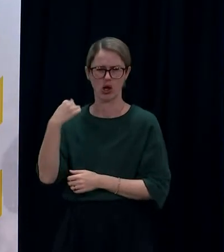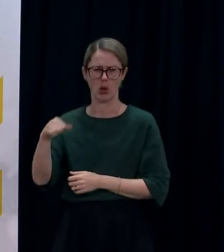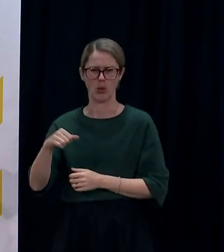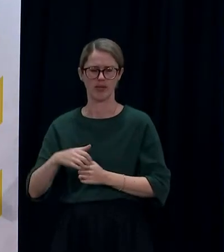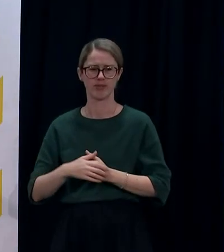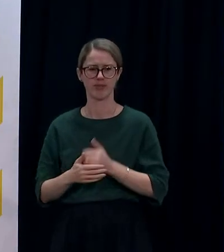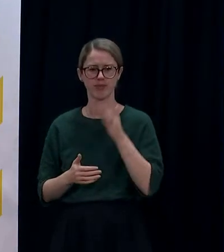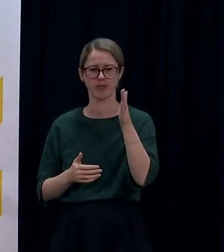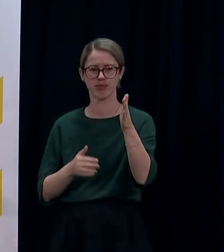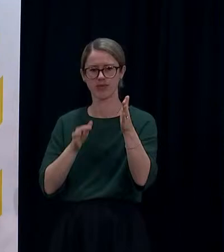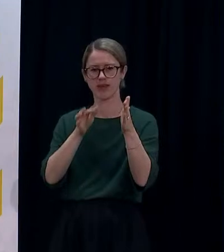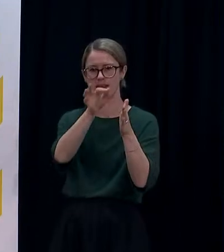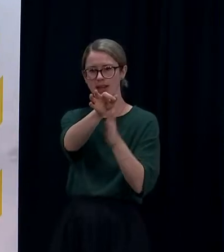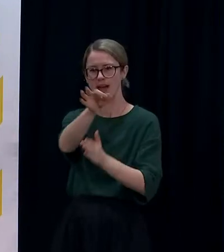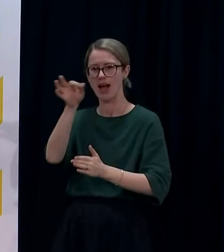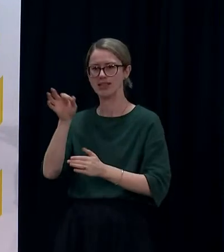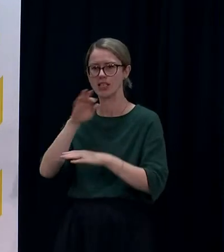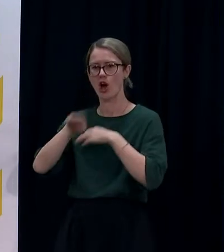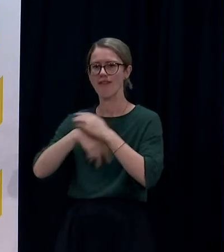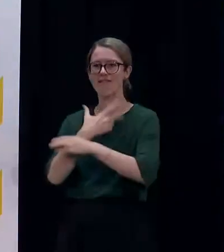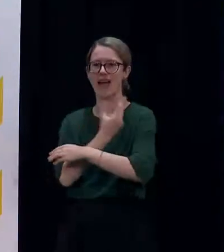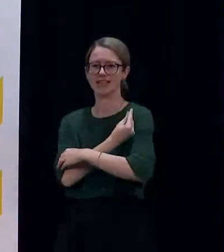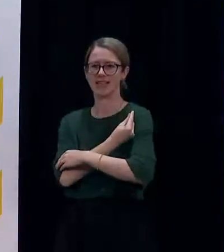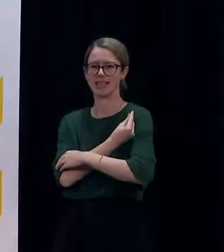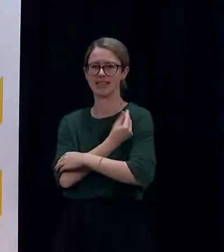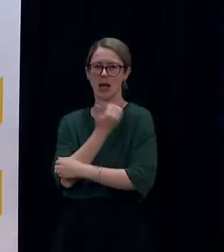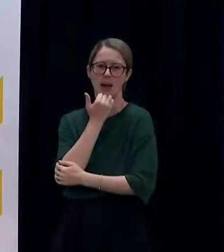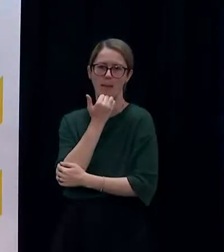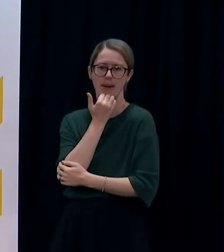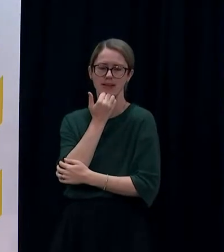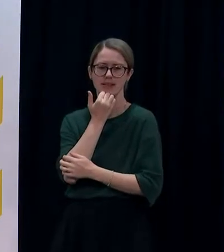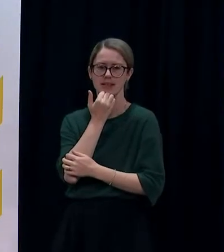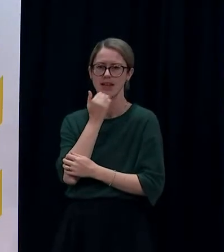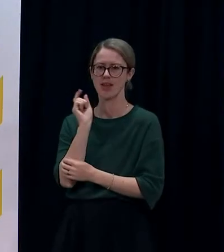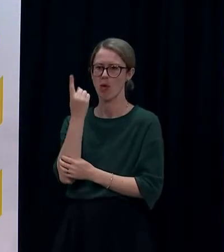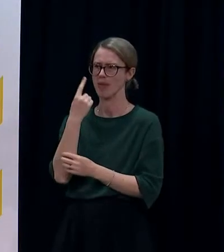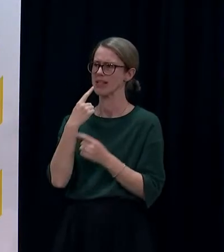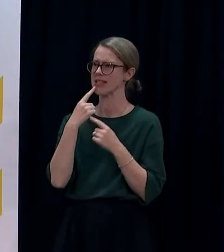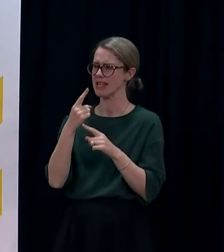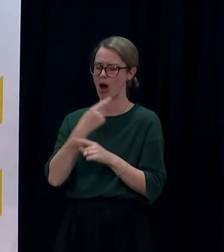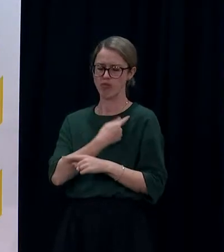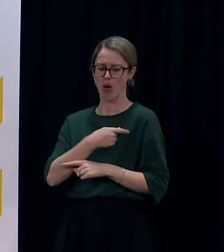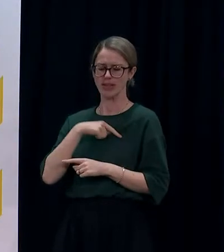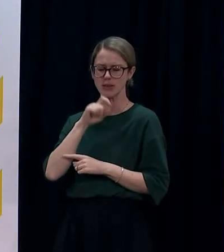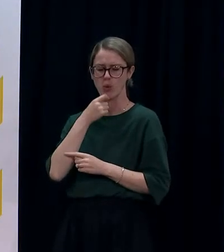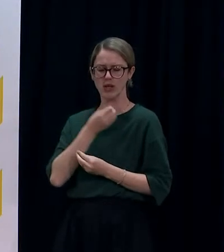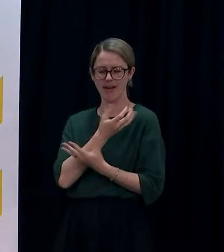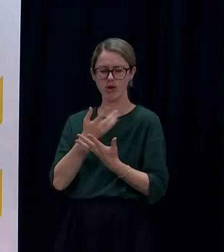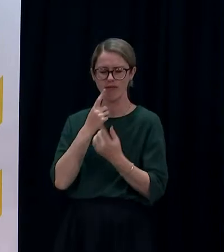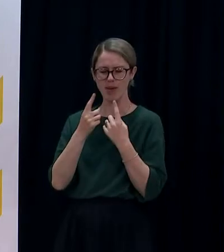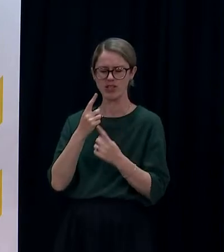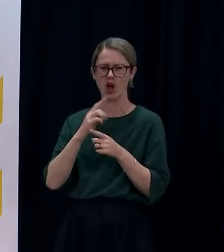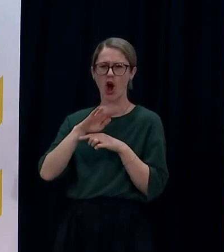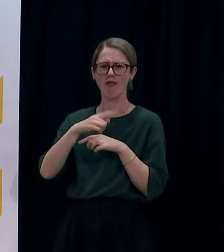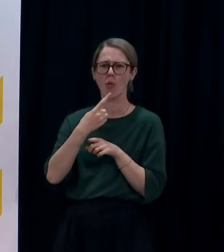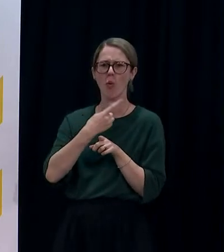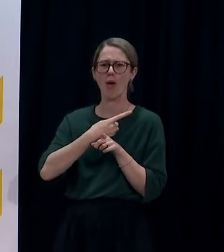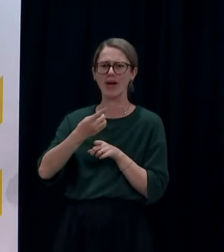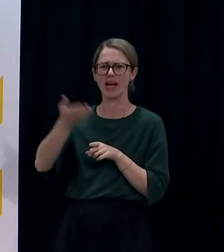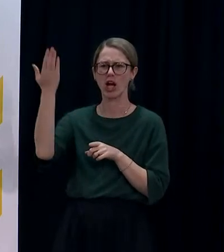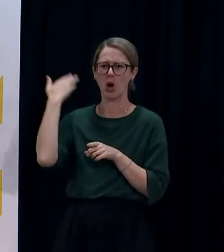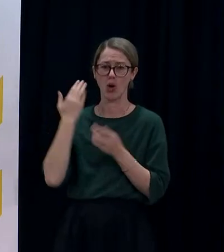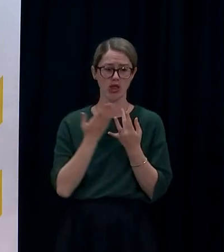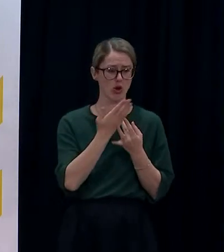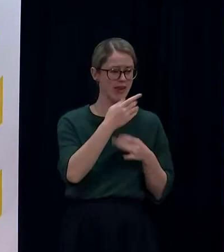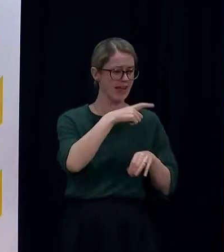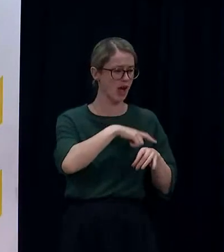vaccine availability question that Jenna was asking about, the Prime Minister promised an update within a couple of days, more than a week ago, and during that time Australia